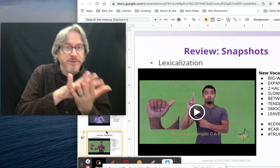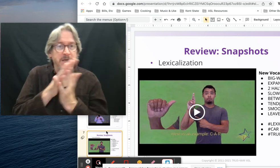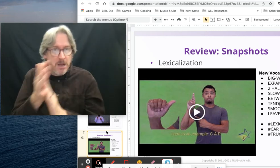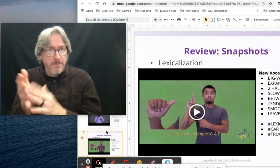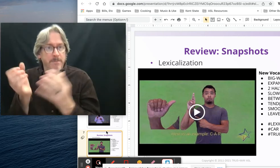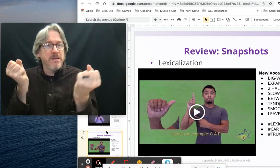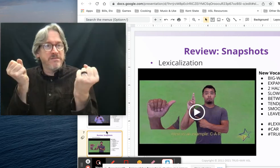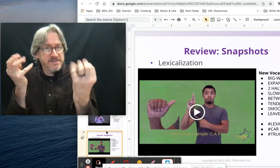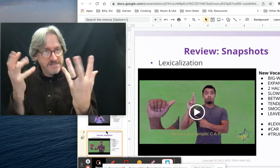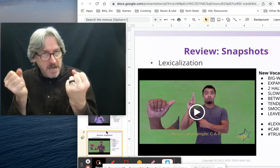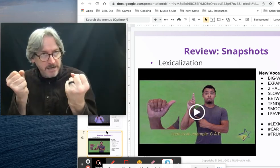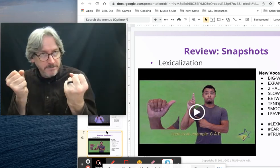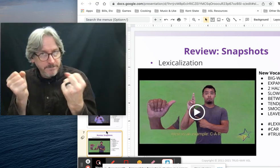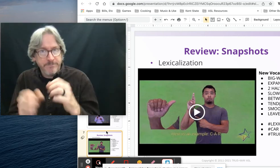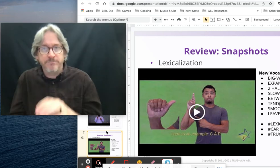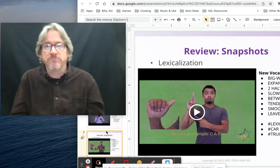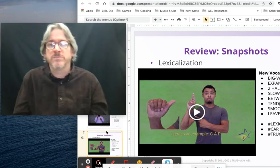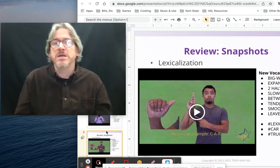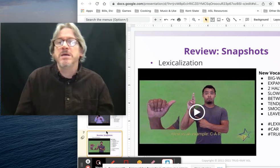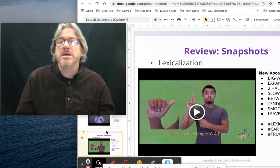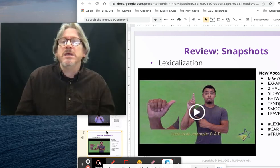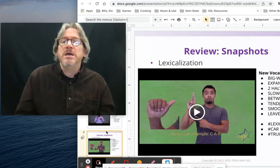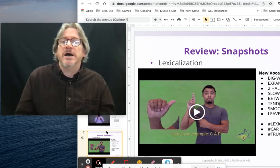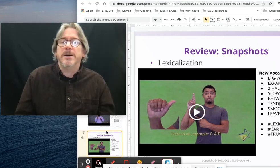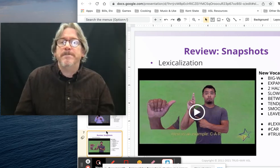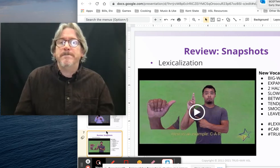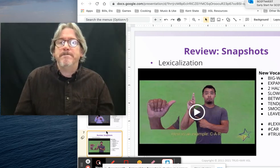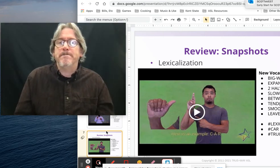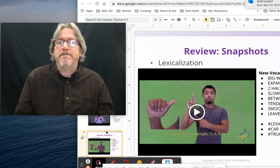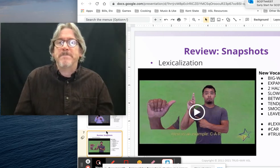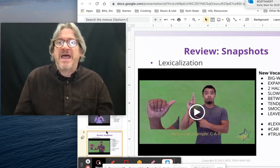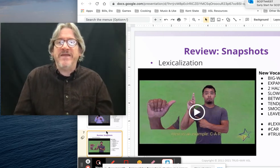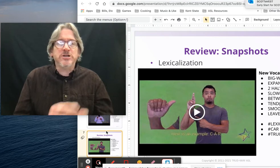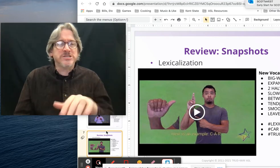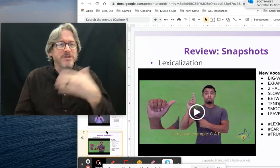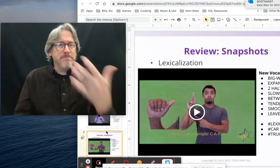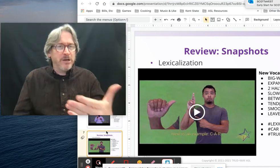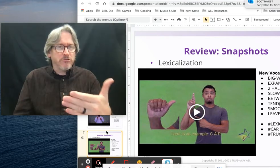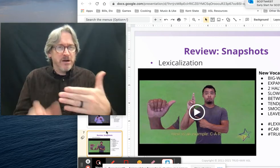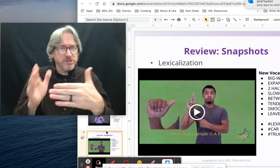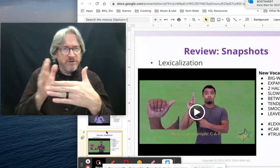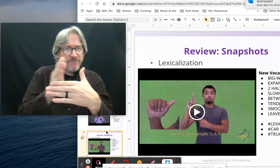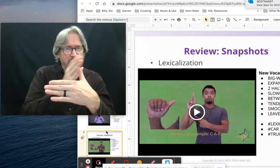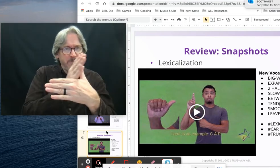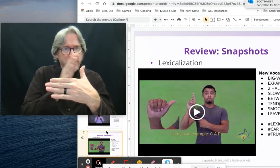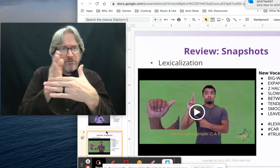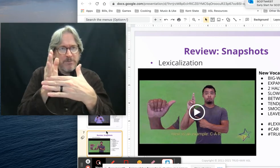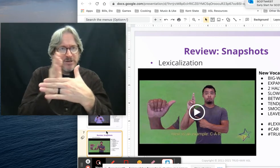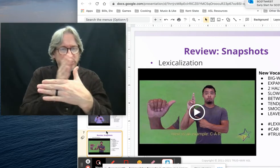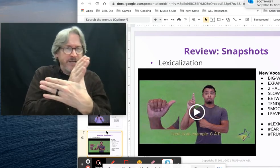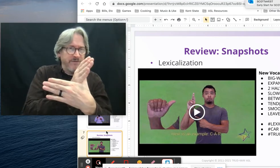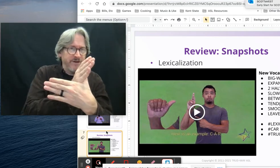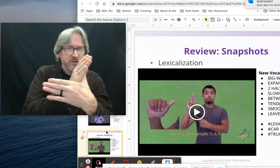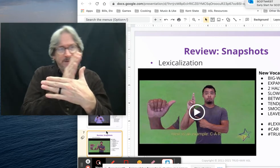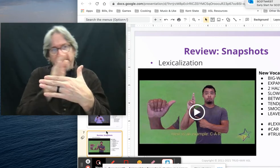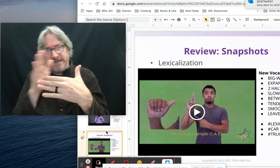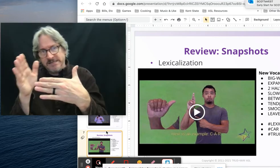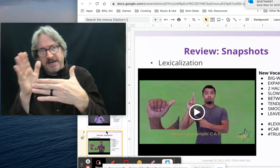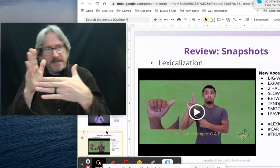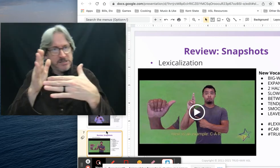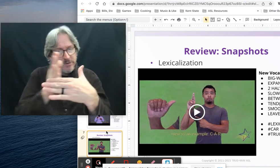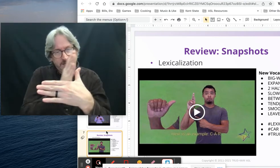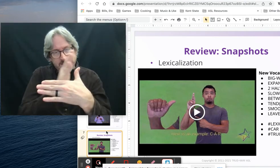to become the sign. And then he talks about the middle ground, sort of middle ground between finger